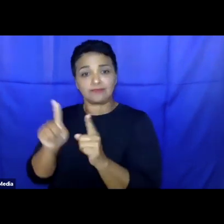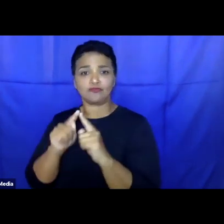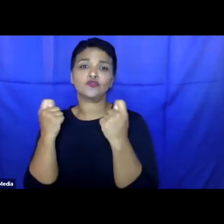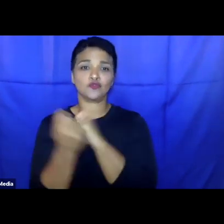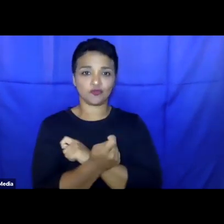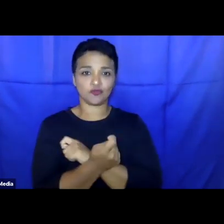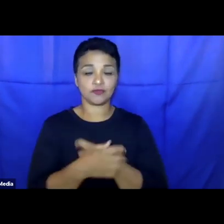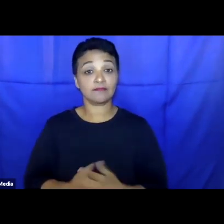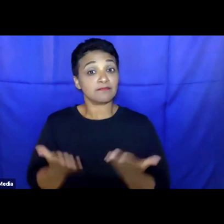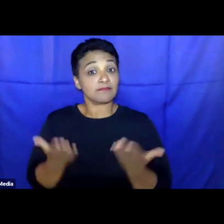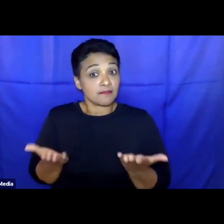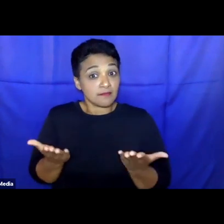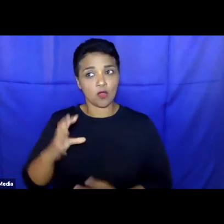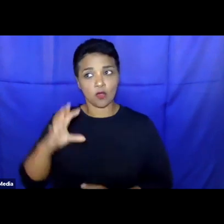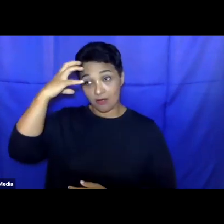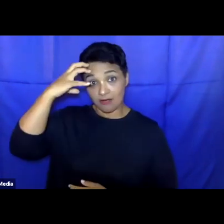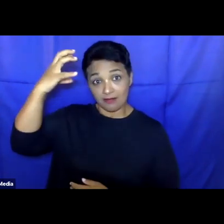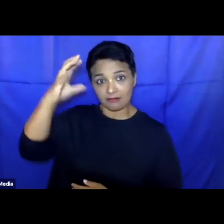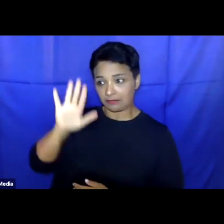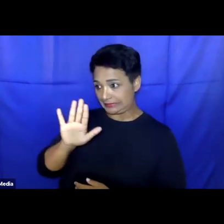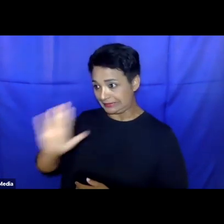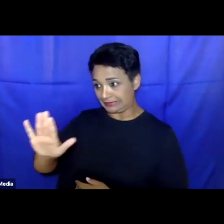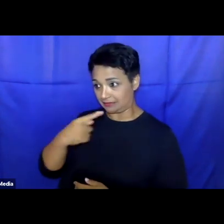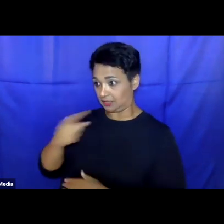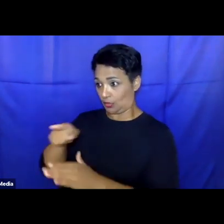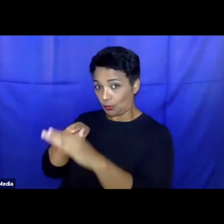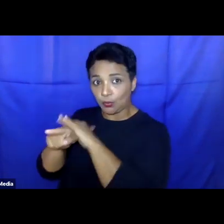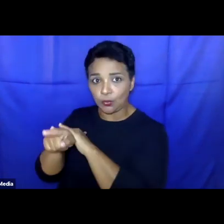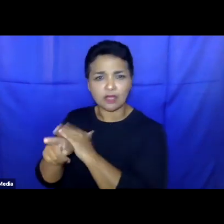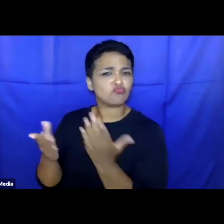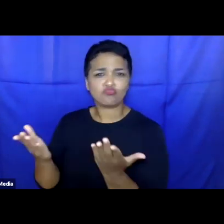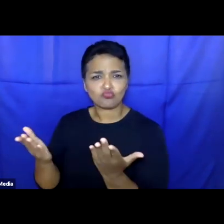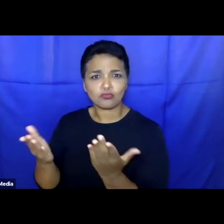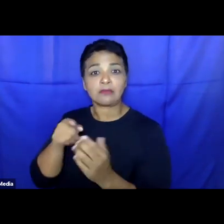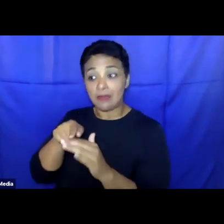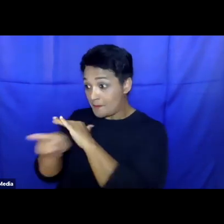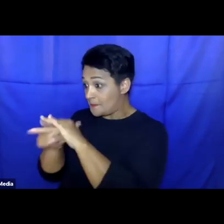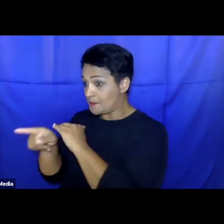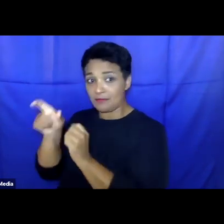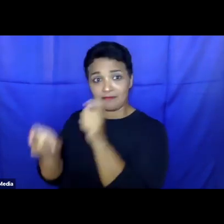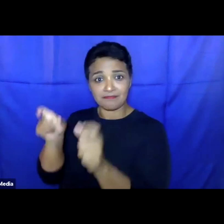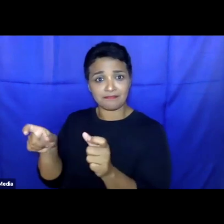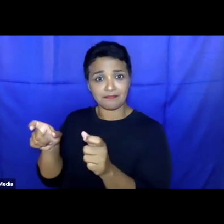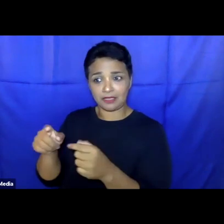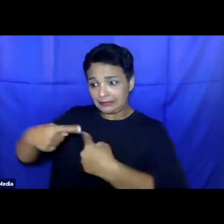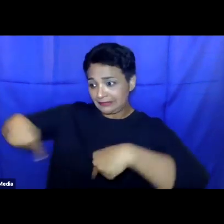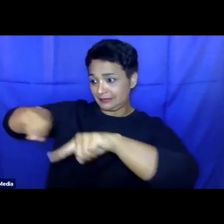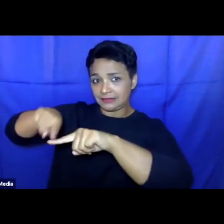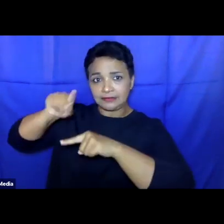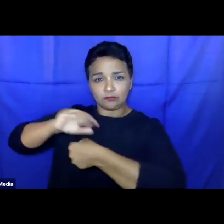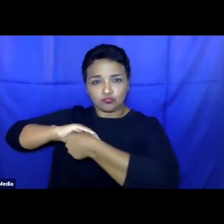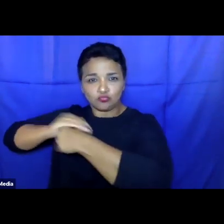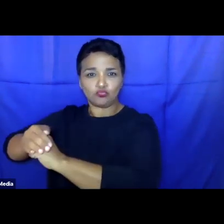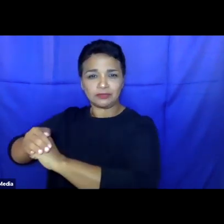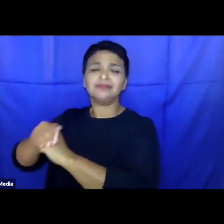are no longer the most prevalent actors in causing displacement. And even looking after the displaced, the role of non-state armed groups has become a lot